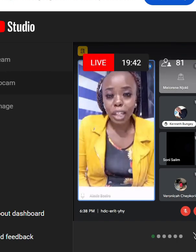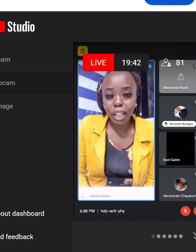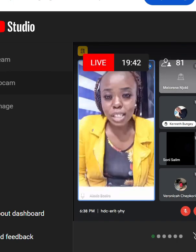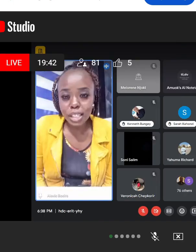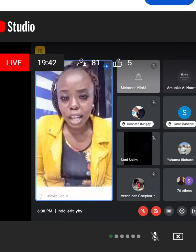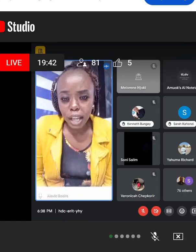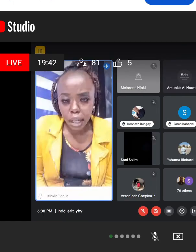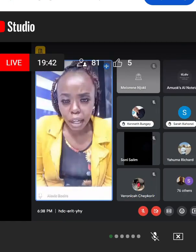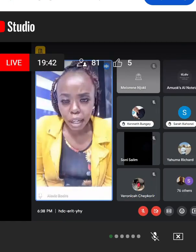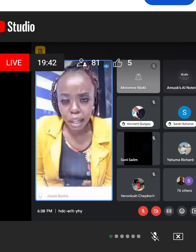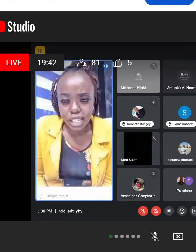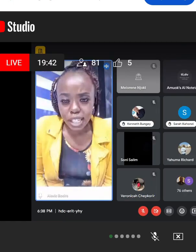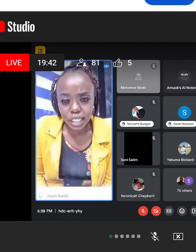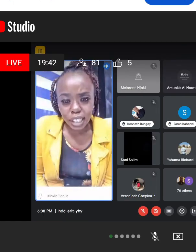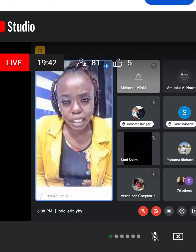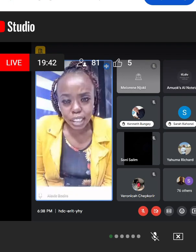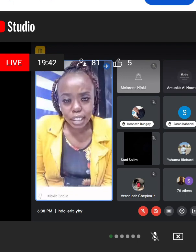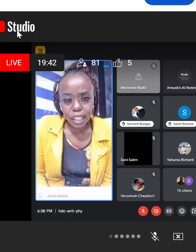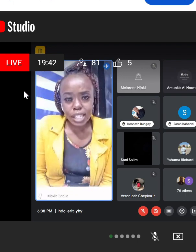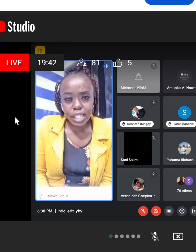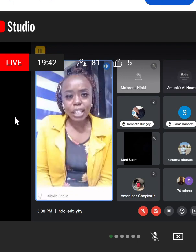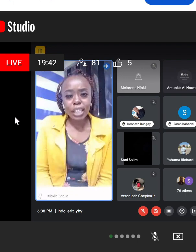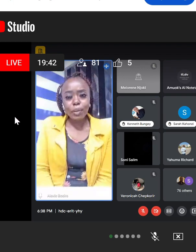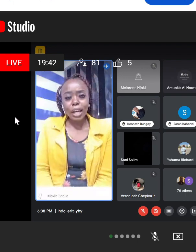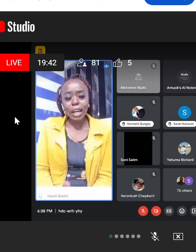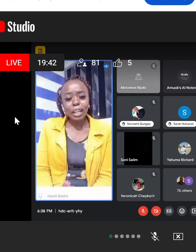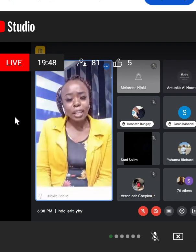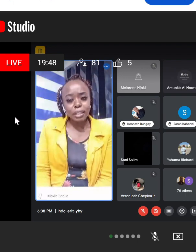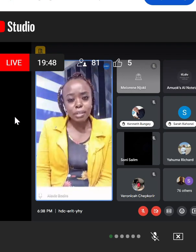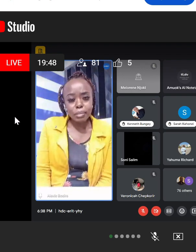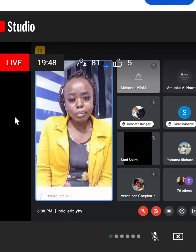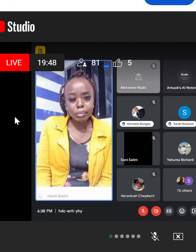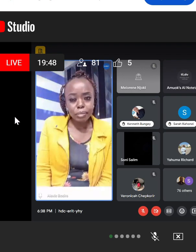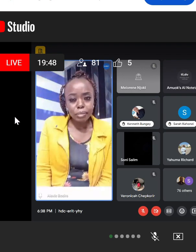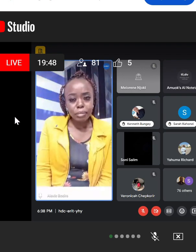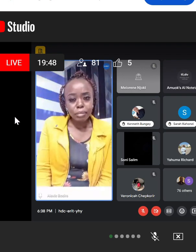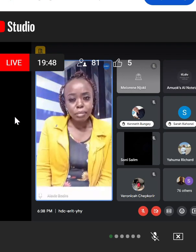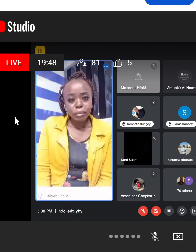Anyone else? Is it Lily? Yes, Lily, go ahead.